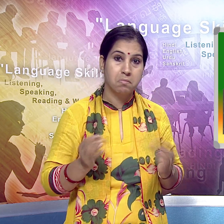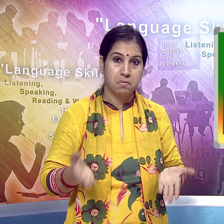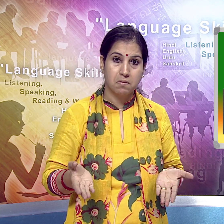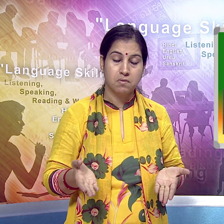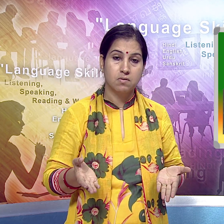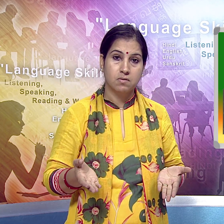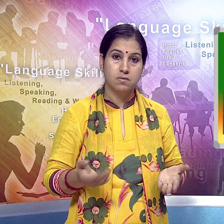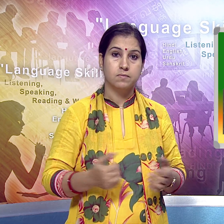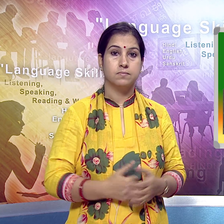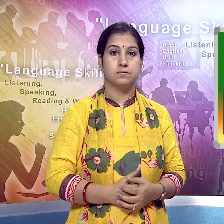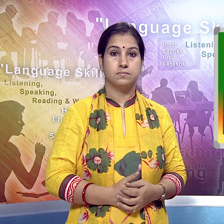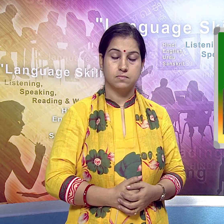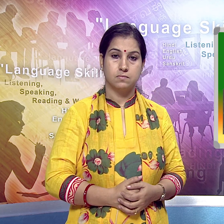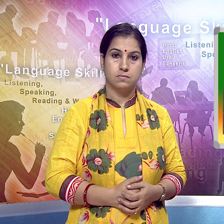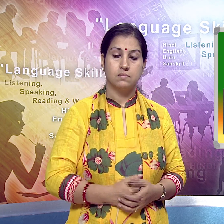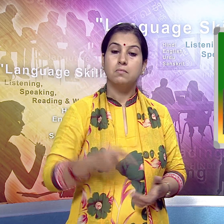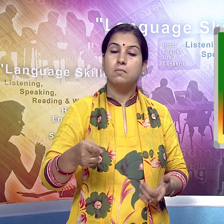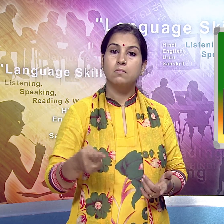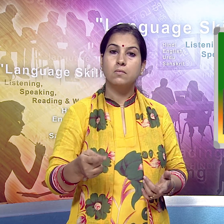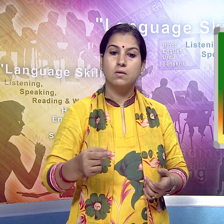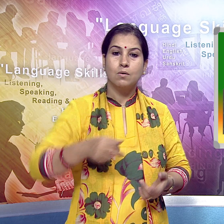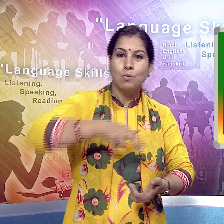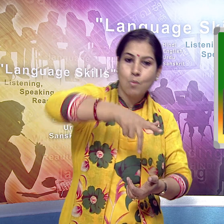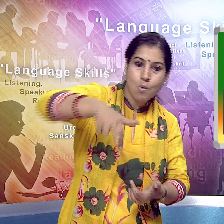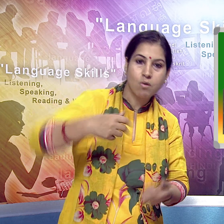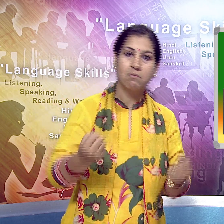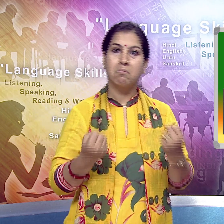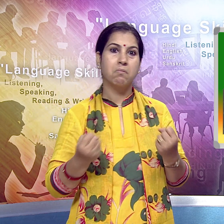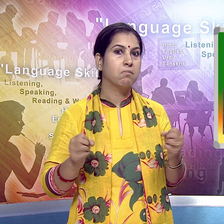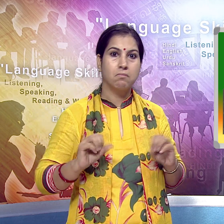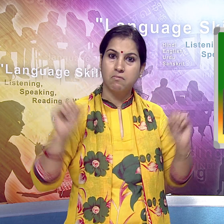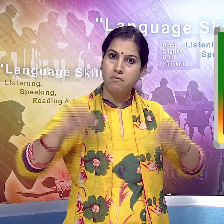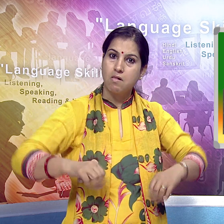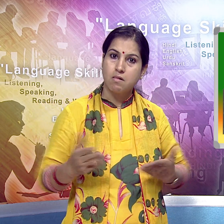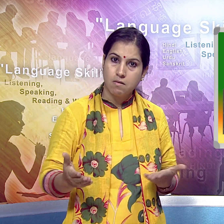for free movements.